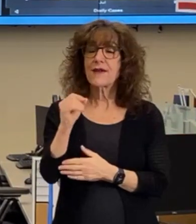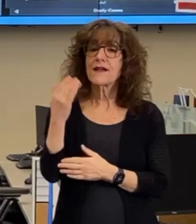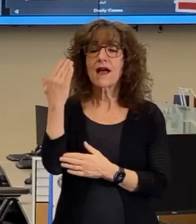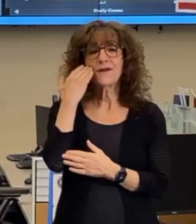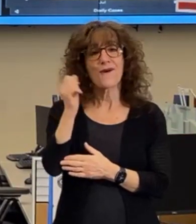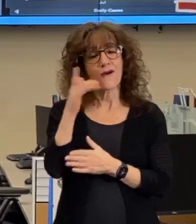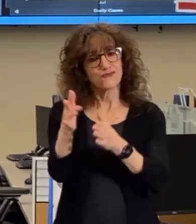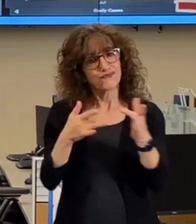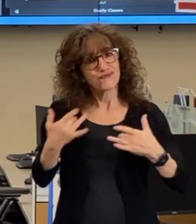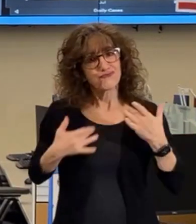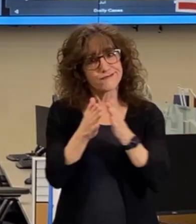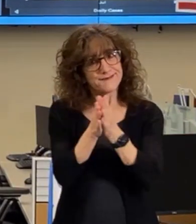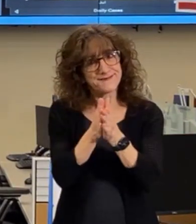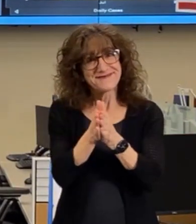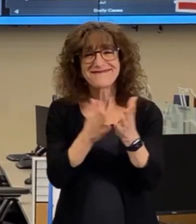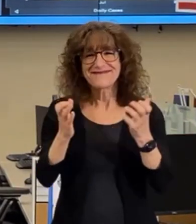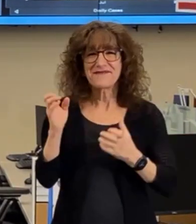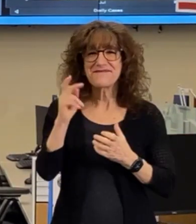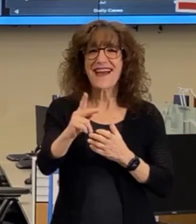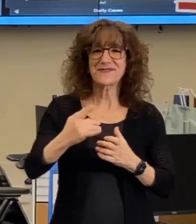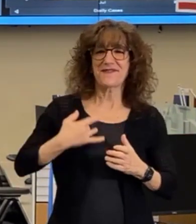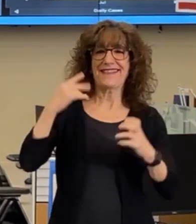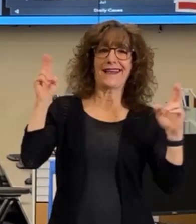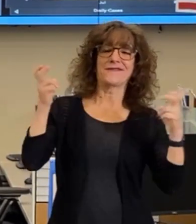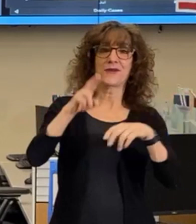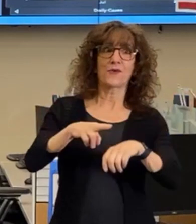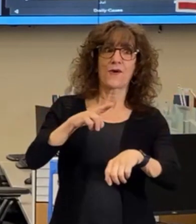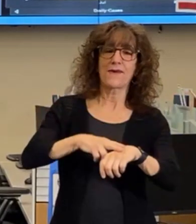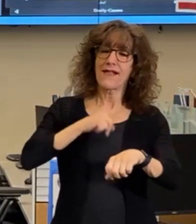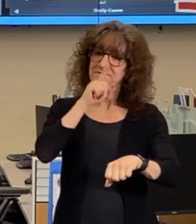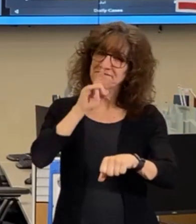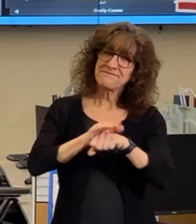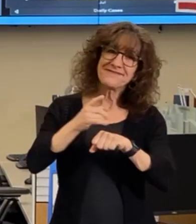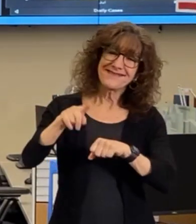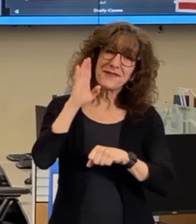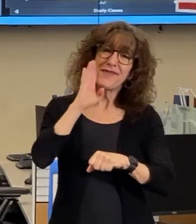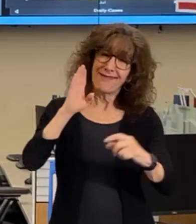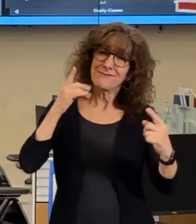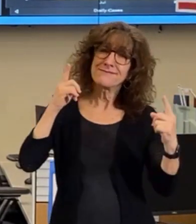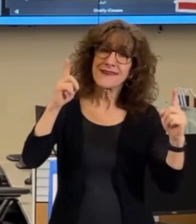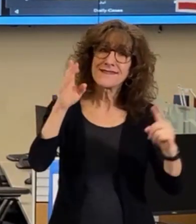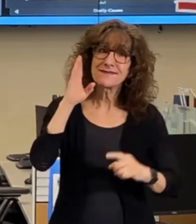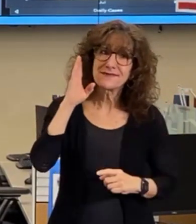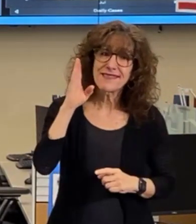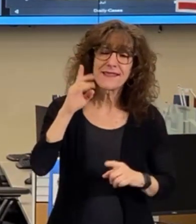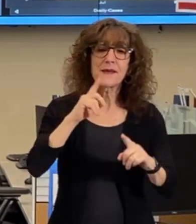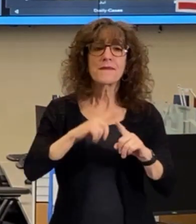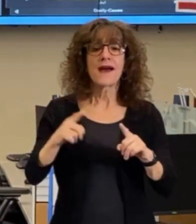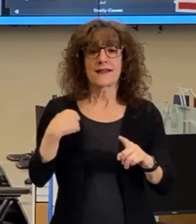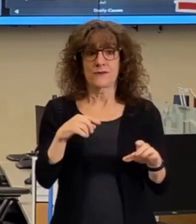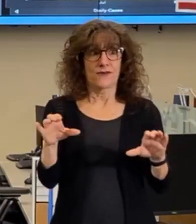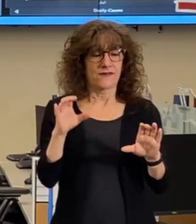all eager. We are so eager to get back to a feeling of normal, and I assure you that we will get there. However, just as we've